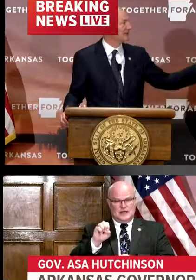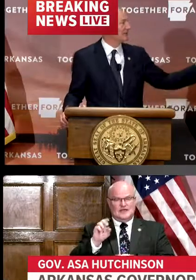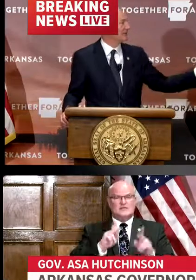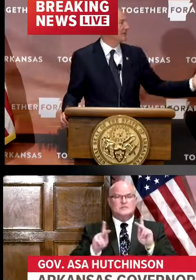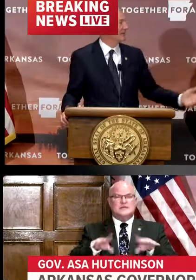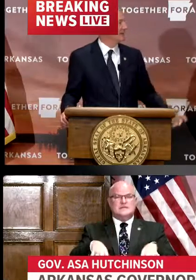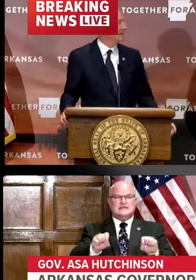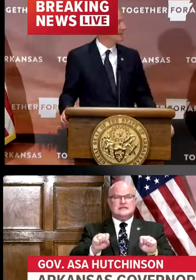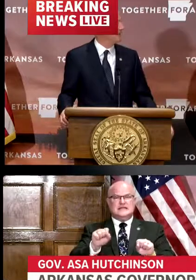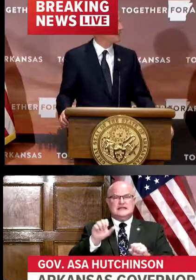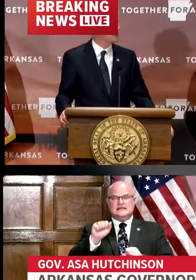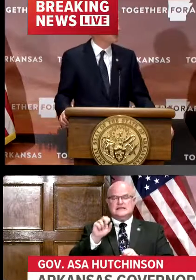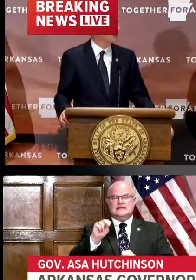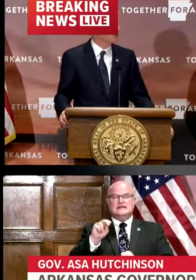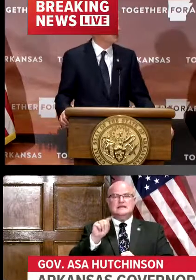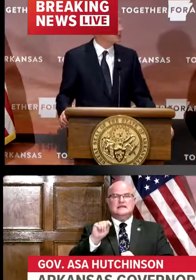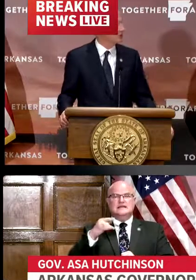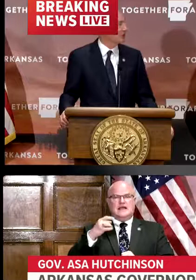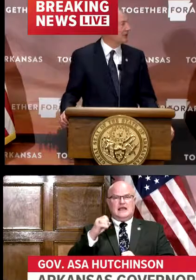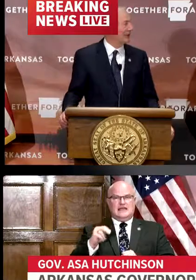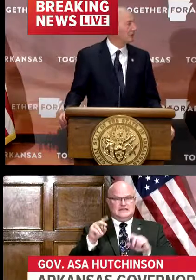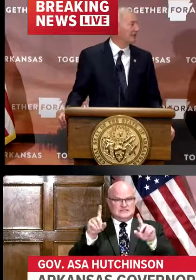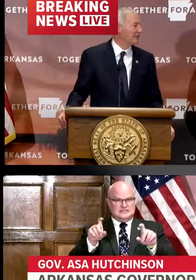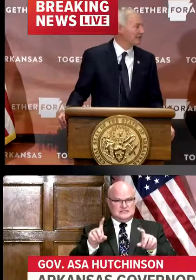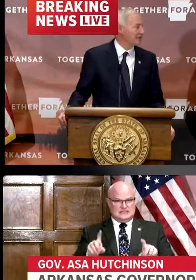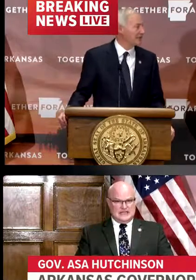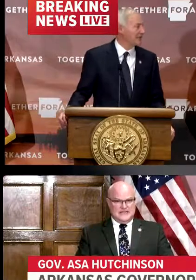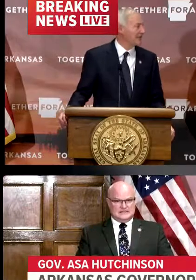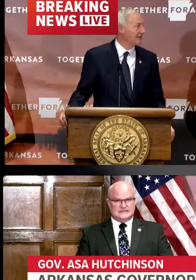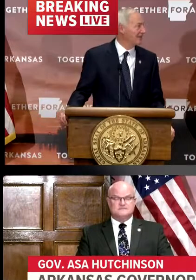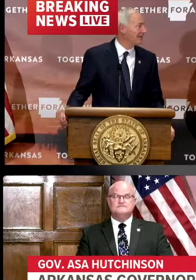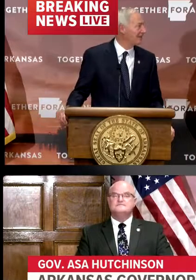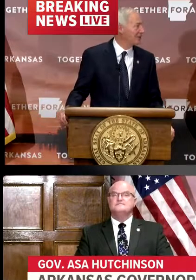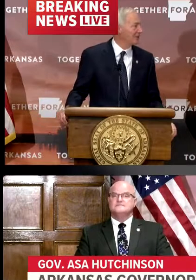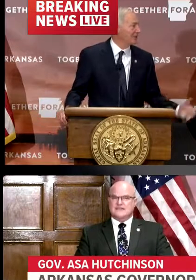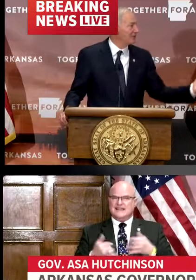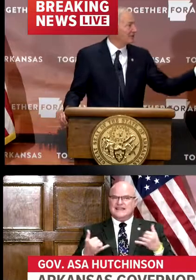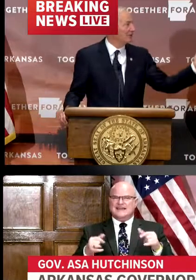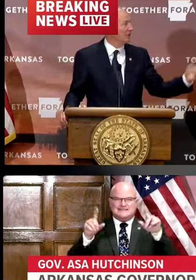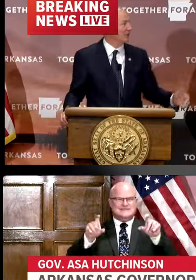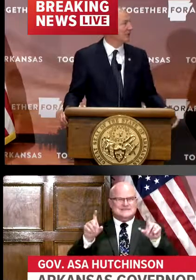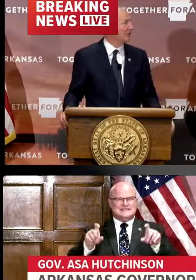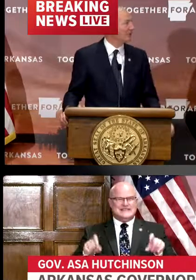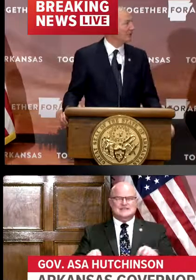test. Next, we want to show you how we're testing. We're